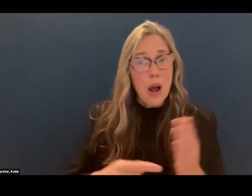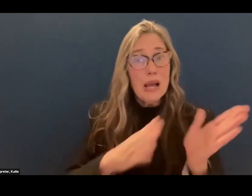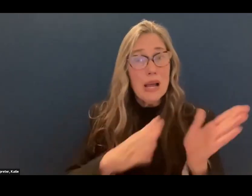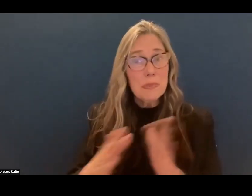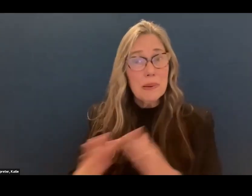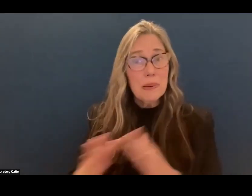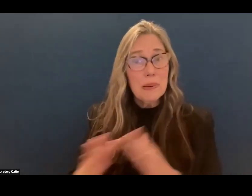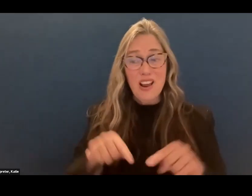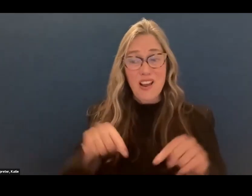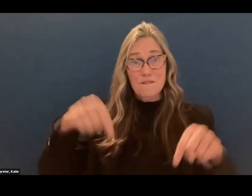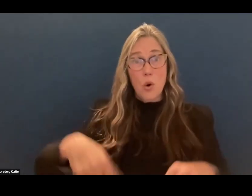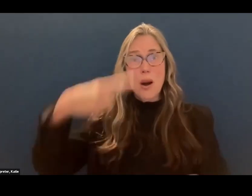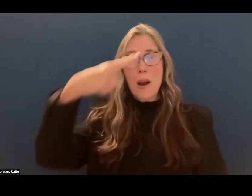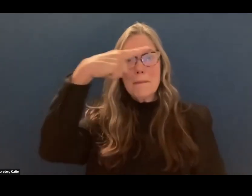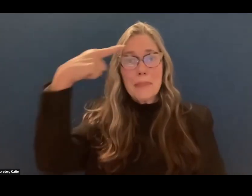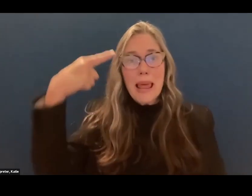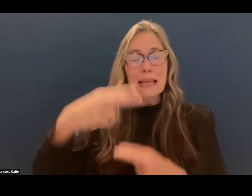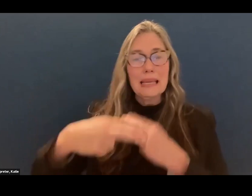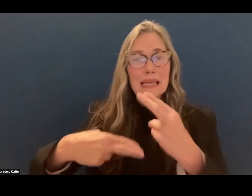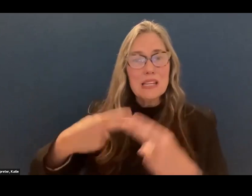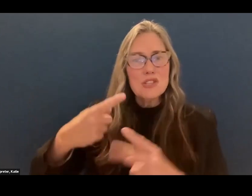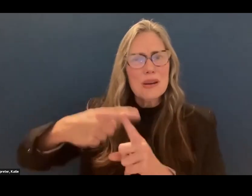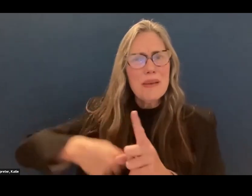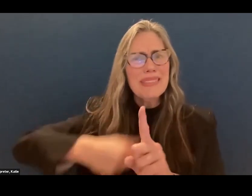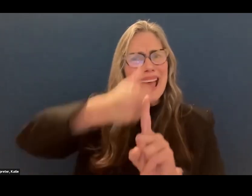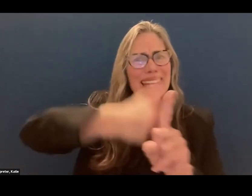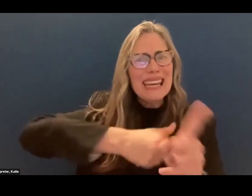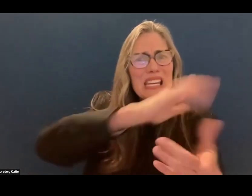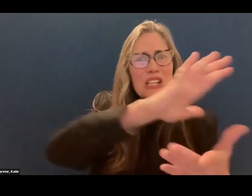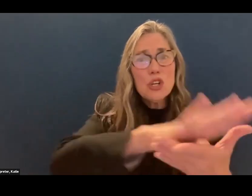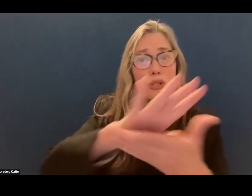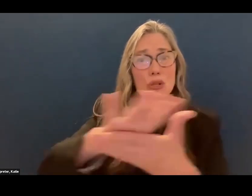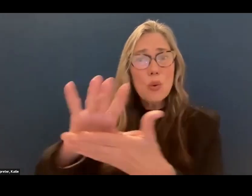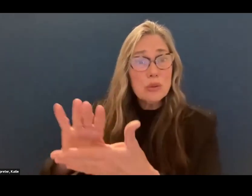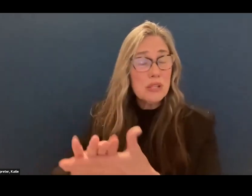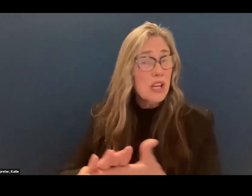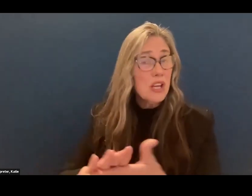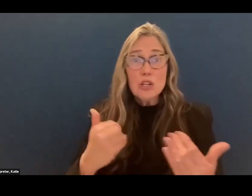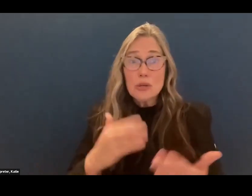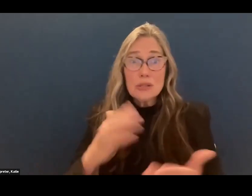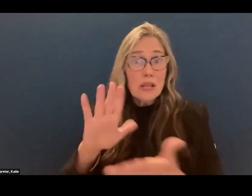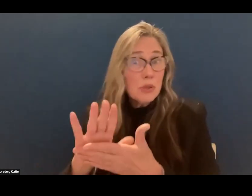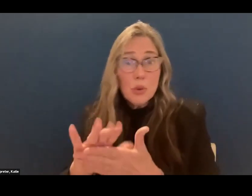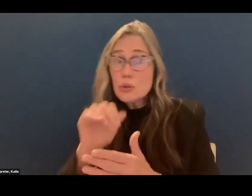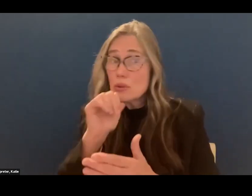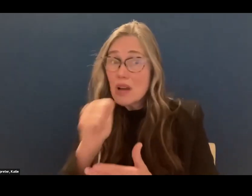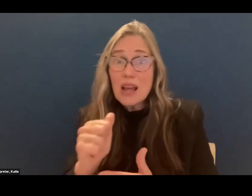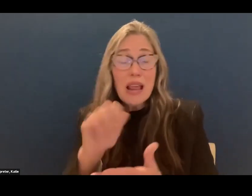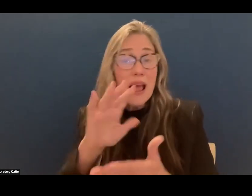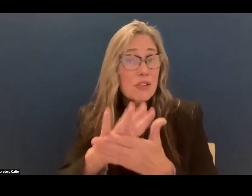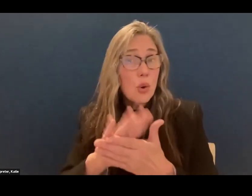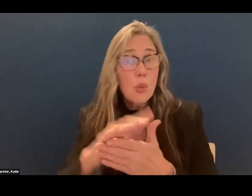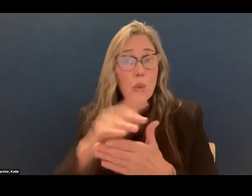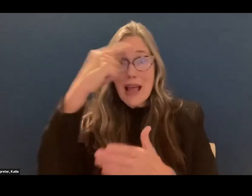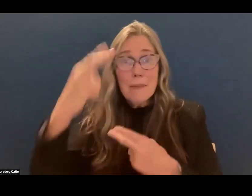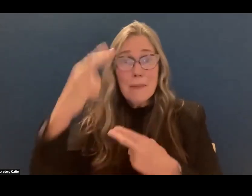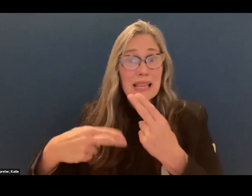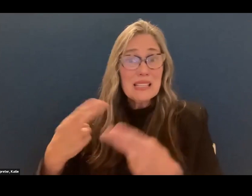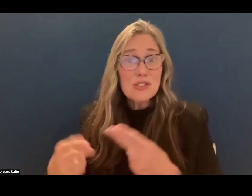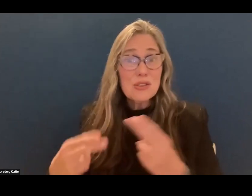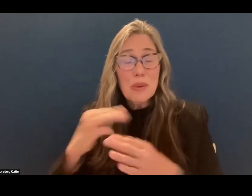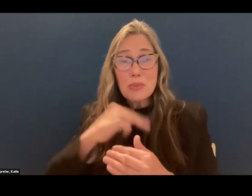Black History Month at each school. Do you have schools in the district that do not have school-wide Black History Month